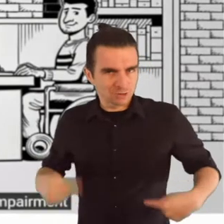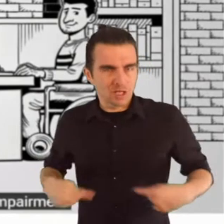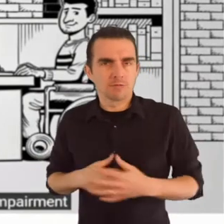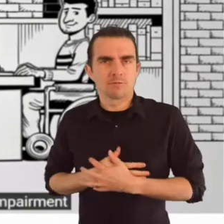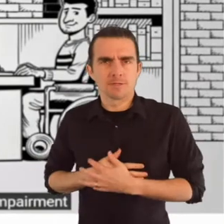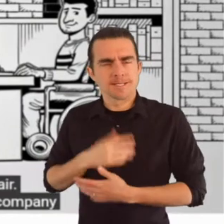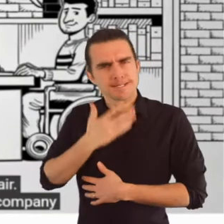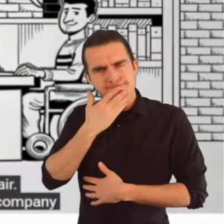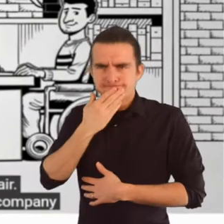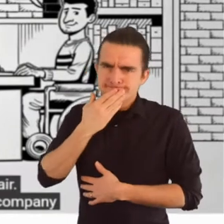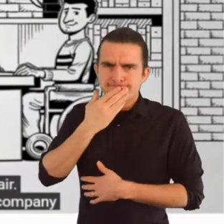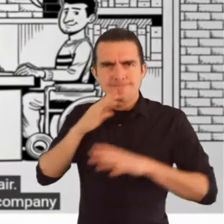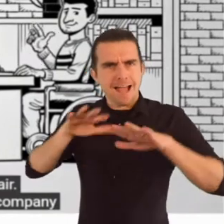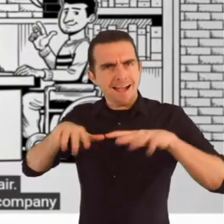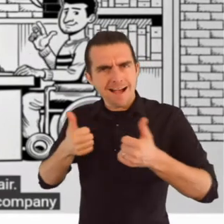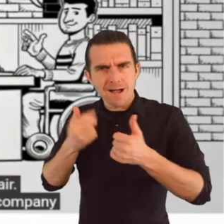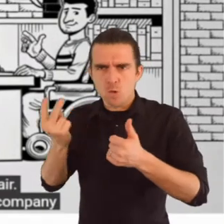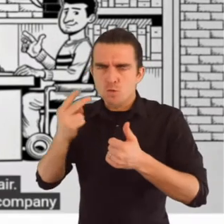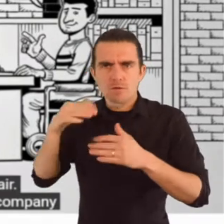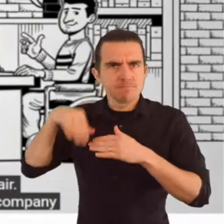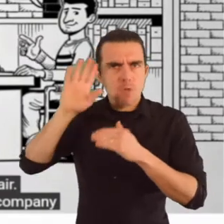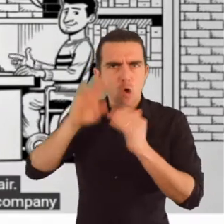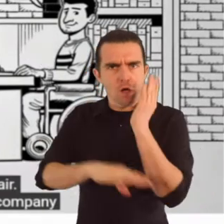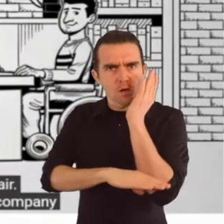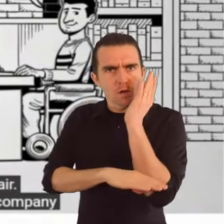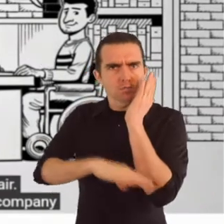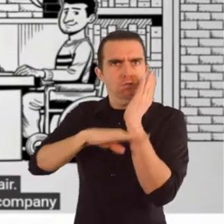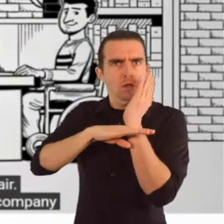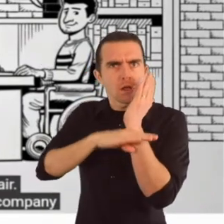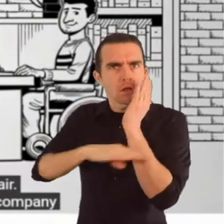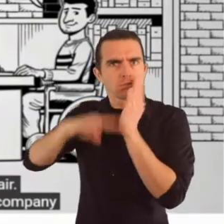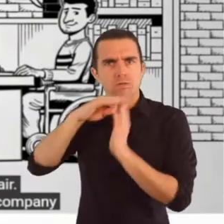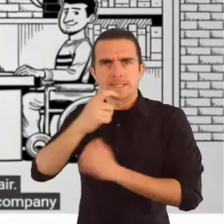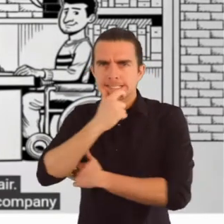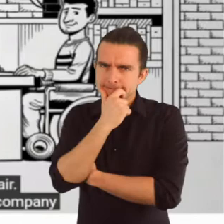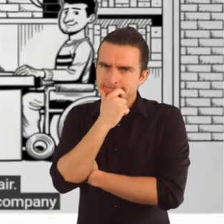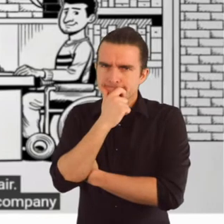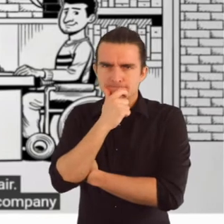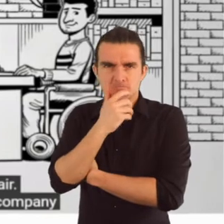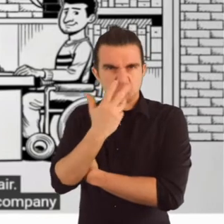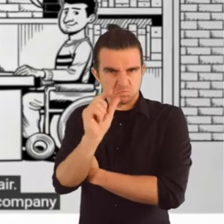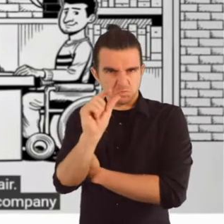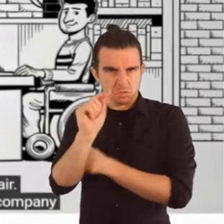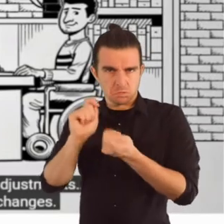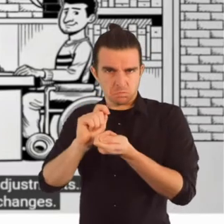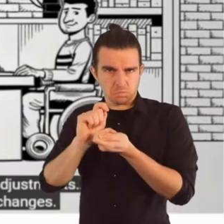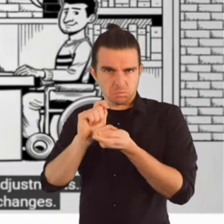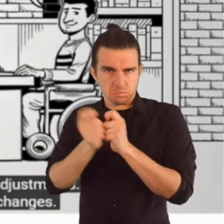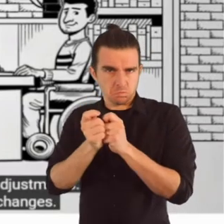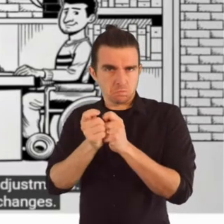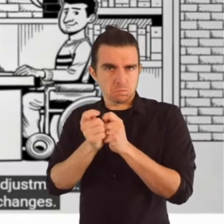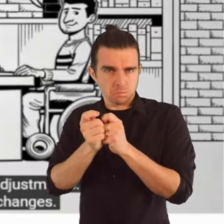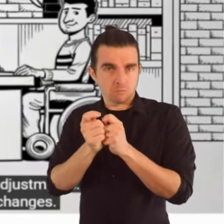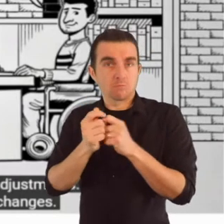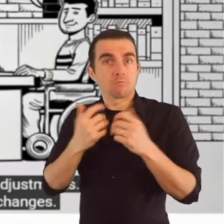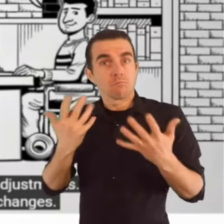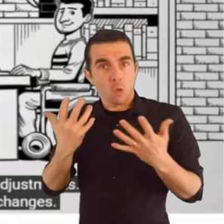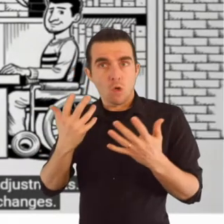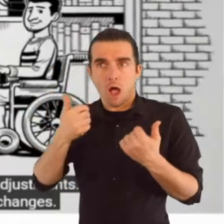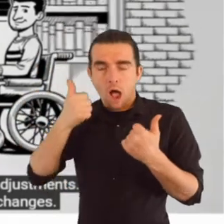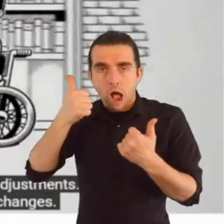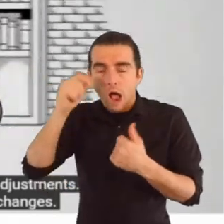visual impairment and Amir uses a wheelchair. To tap their full potential, their company has made some simple